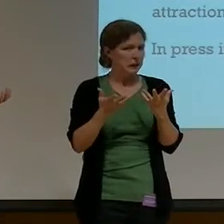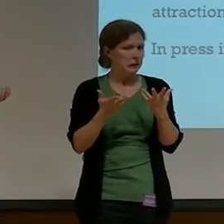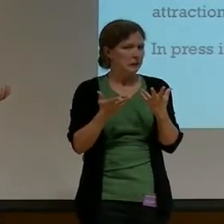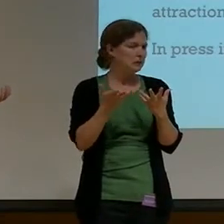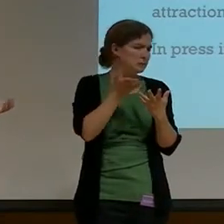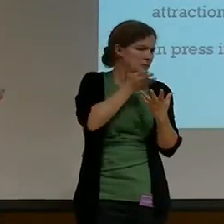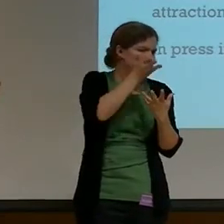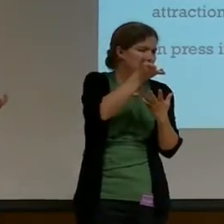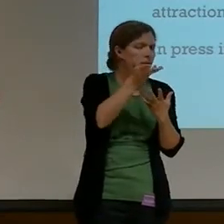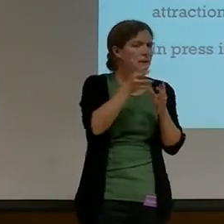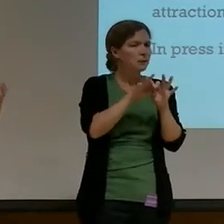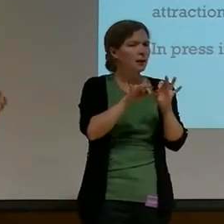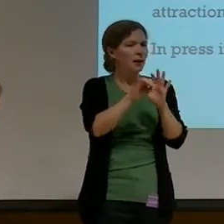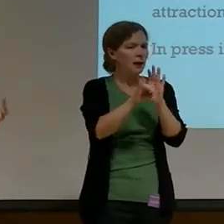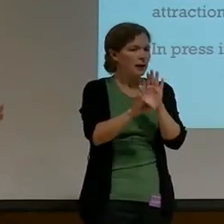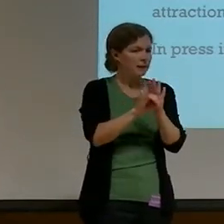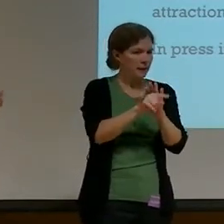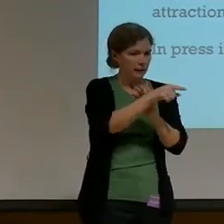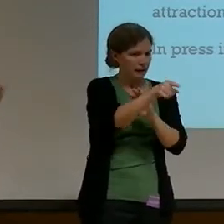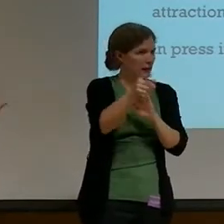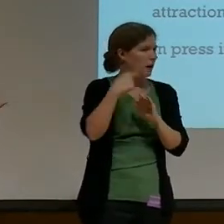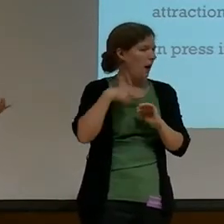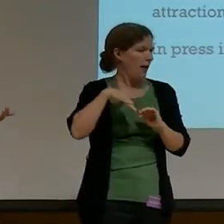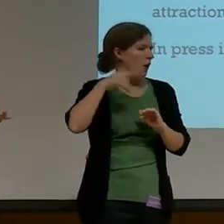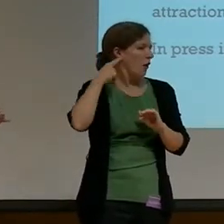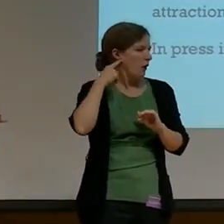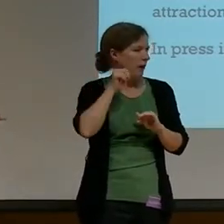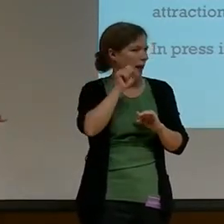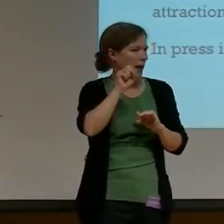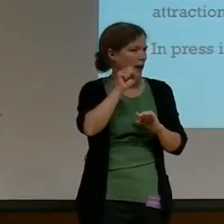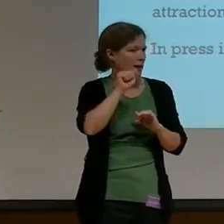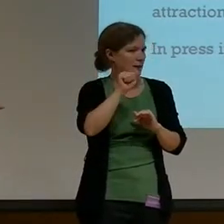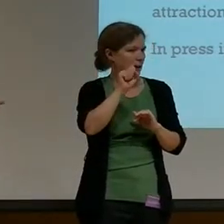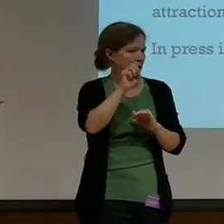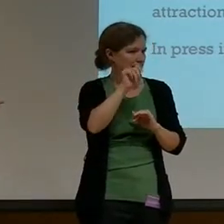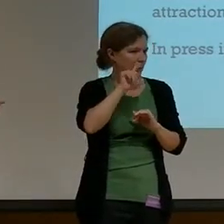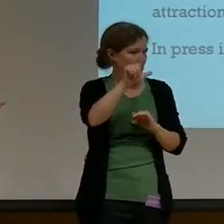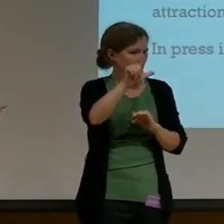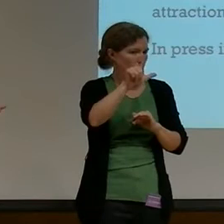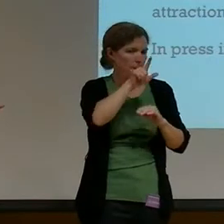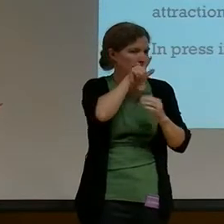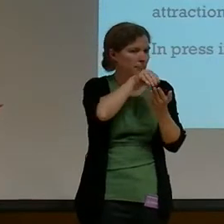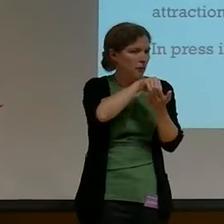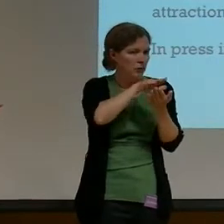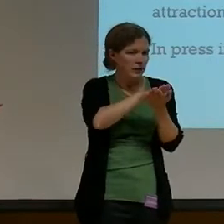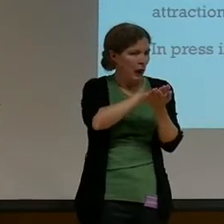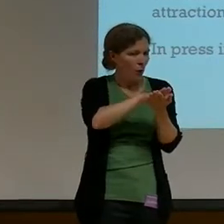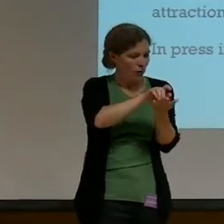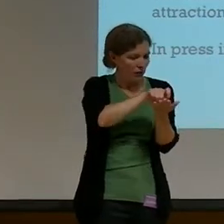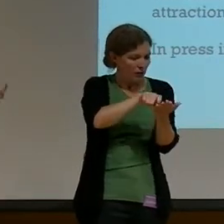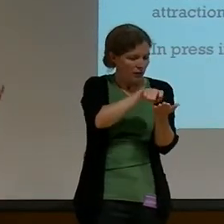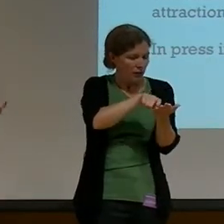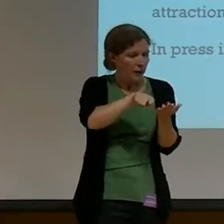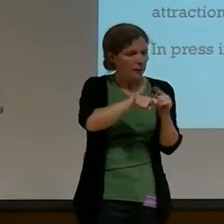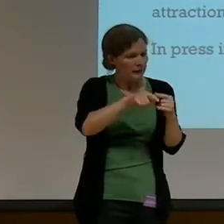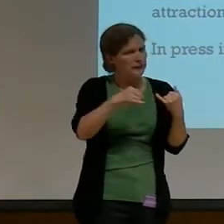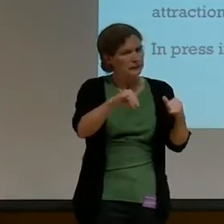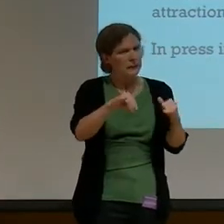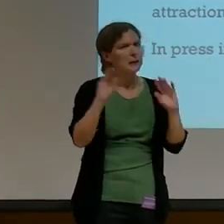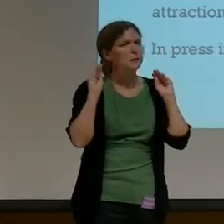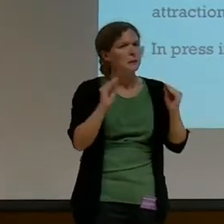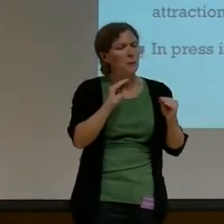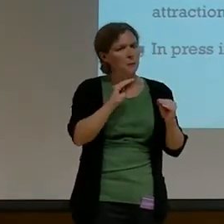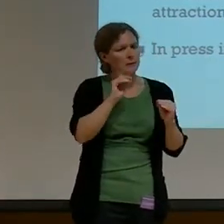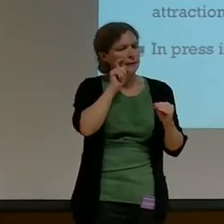to identify people who might not have heard the term asexual yet, and so they wouldn't write that in the little box, but they still lack